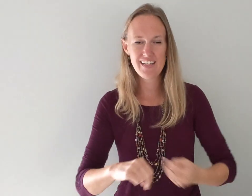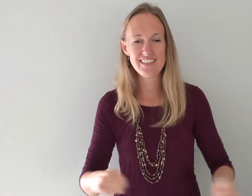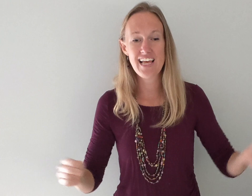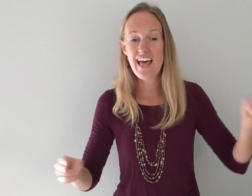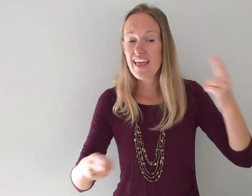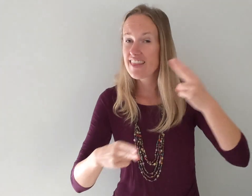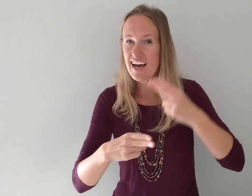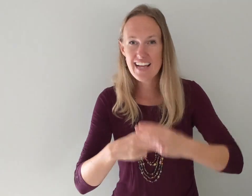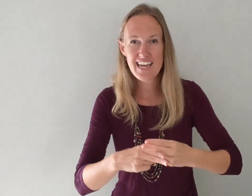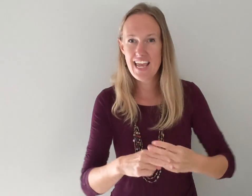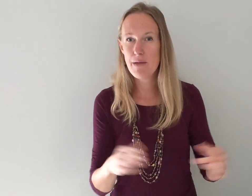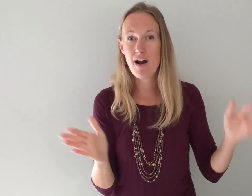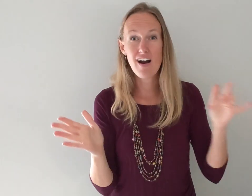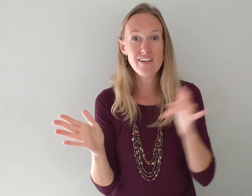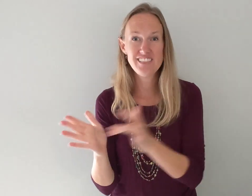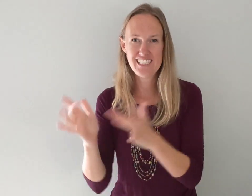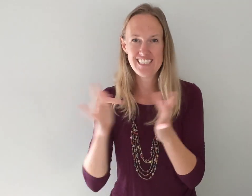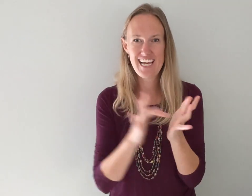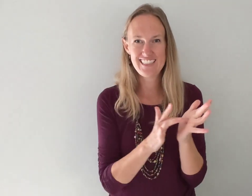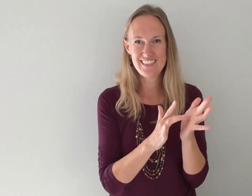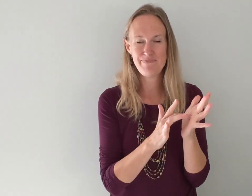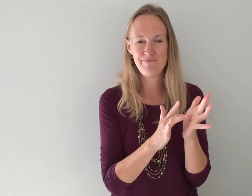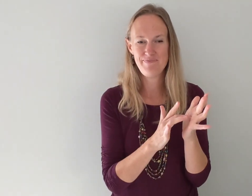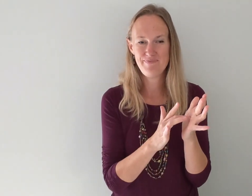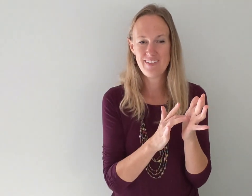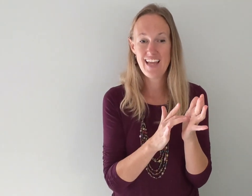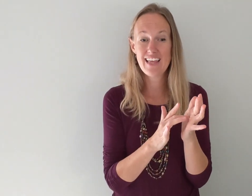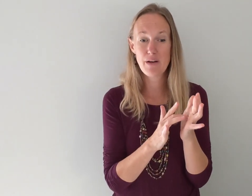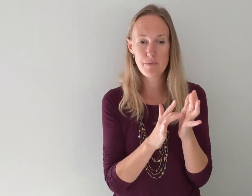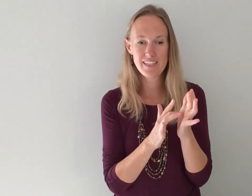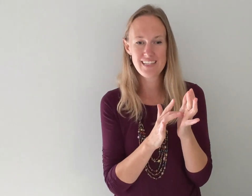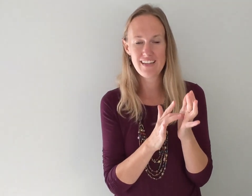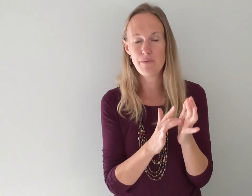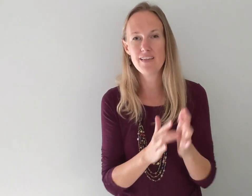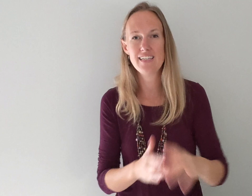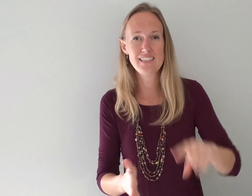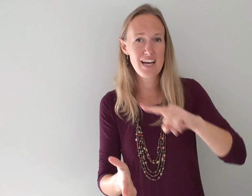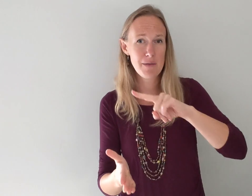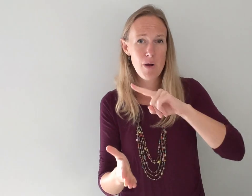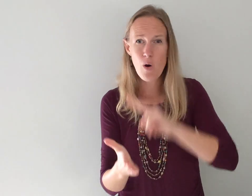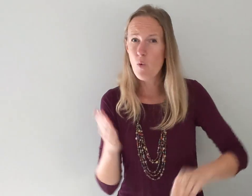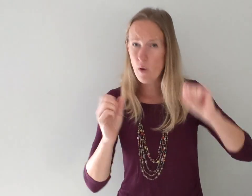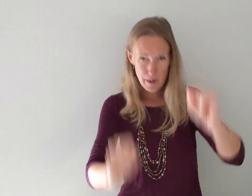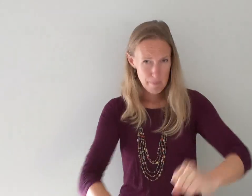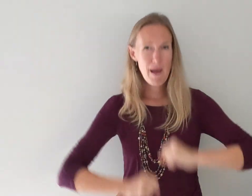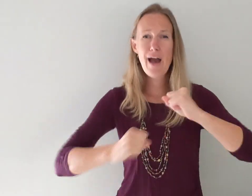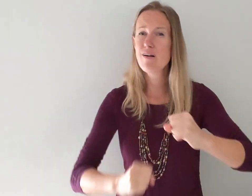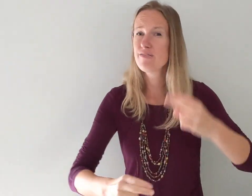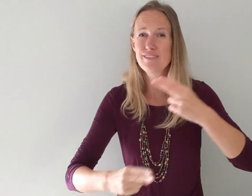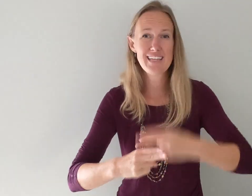is. The name of Jesus. And then that repeats that line one last time. What a powerful name